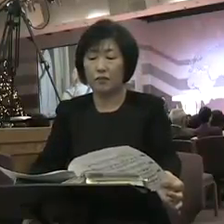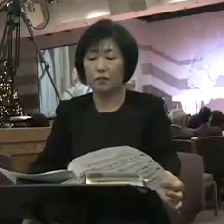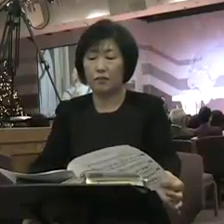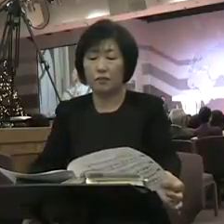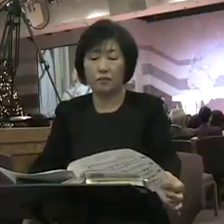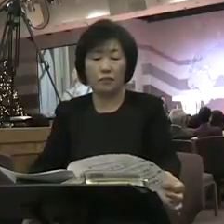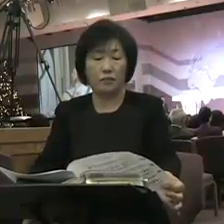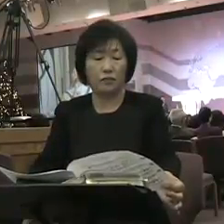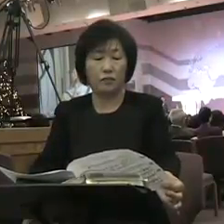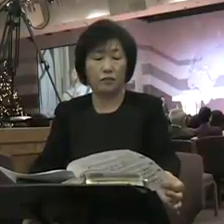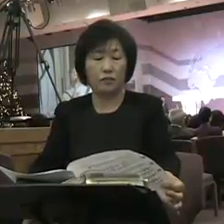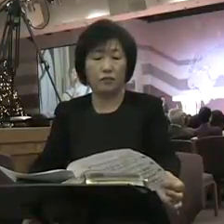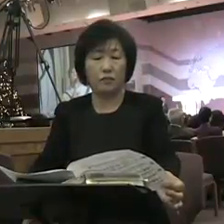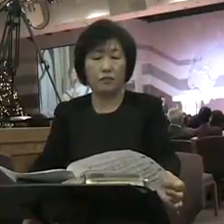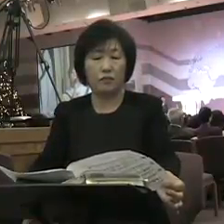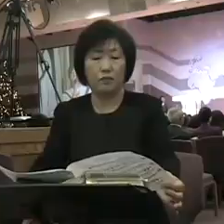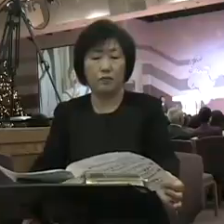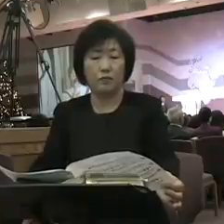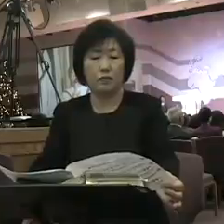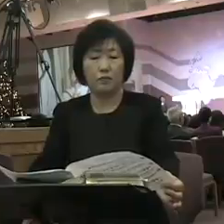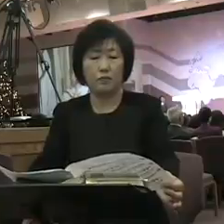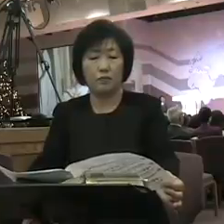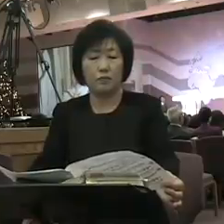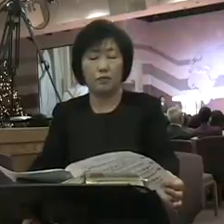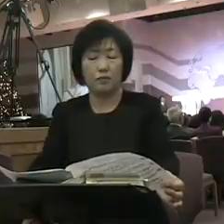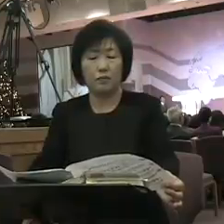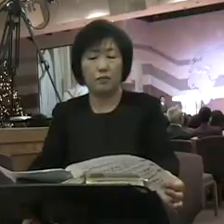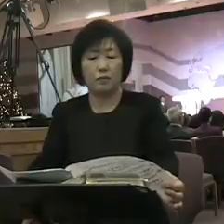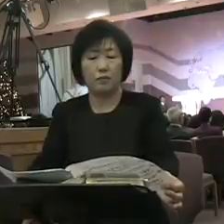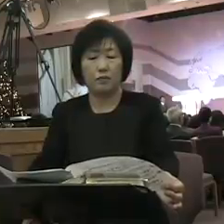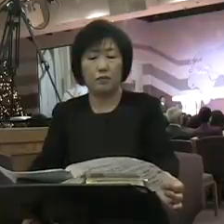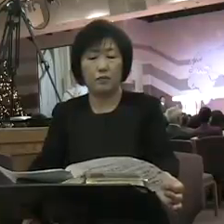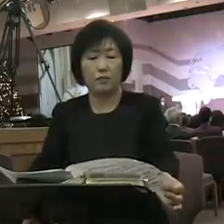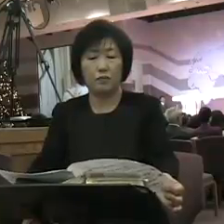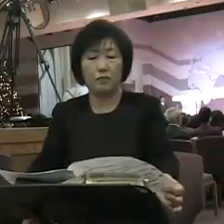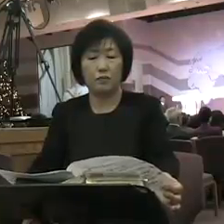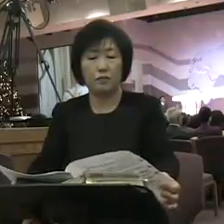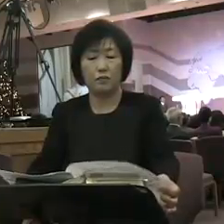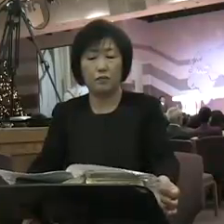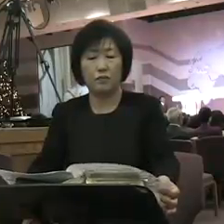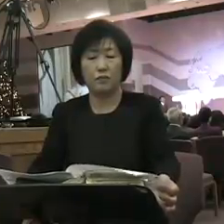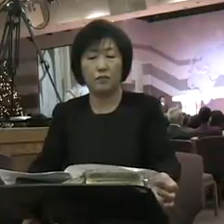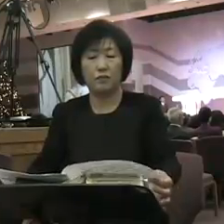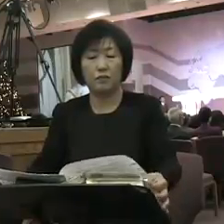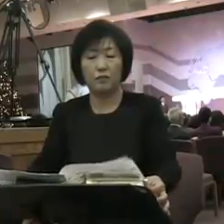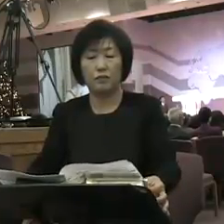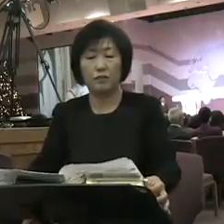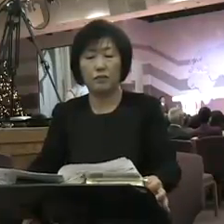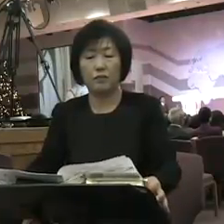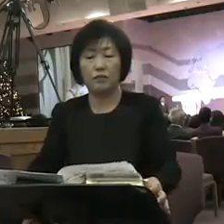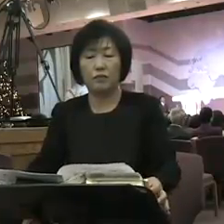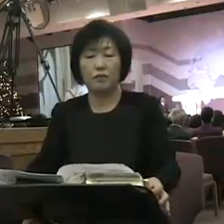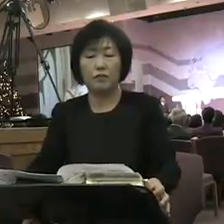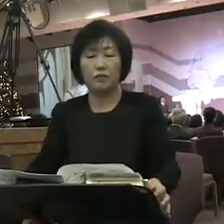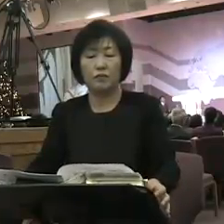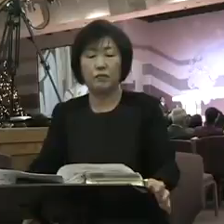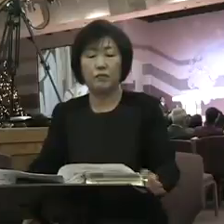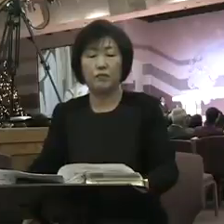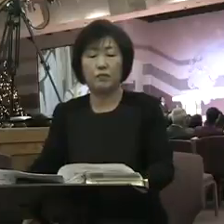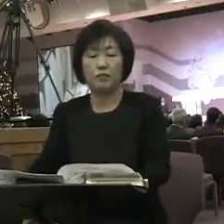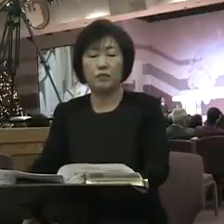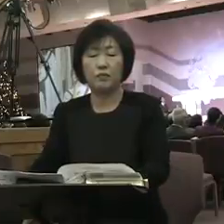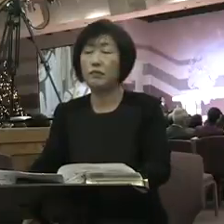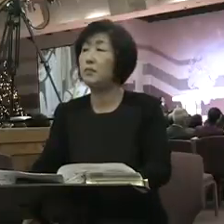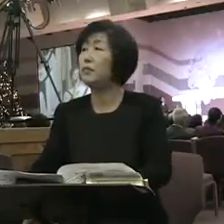and melt the clouds of sin and sadness, and